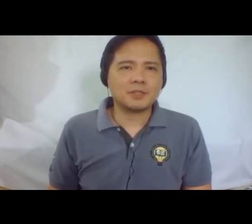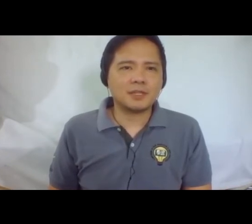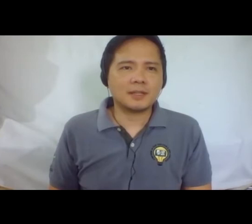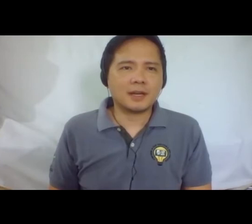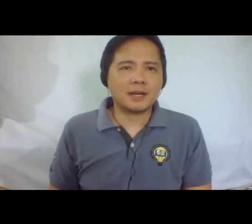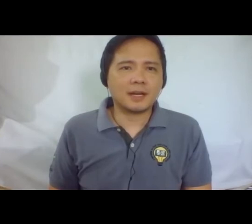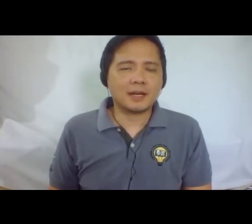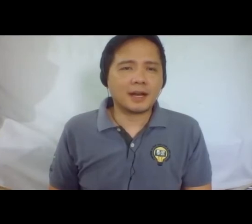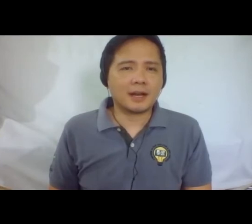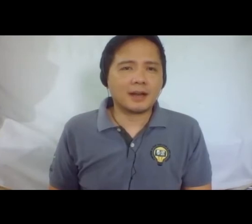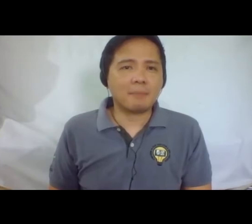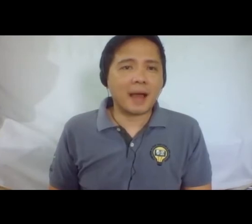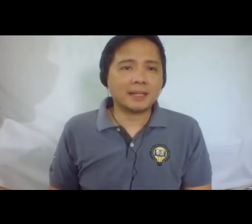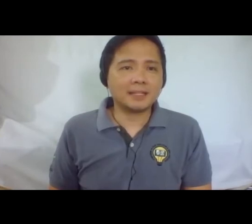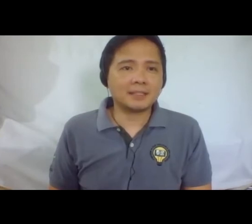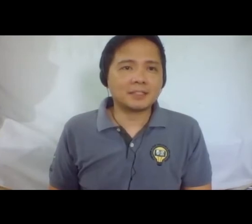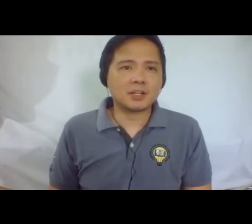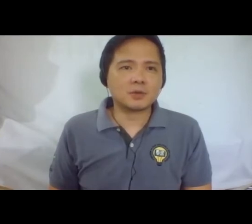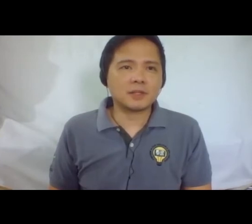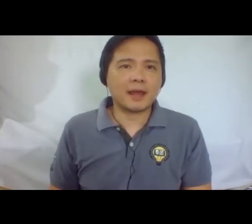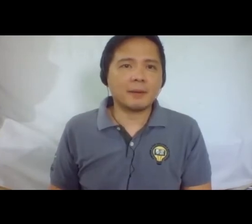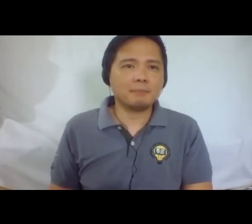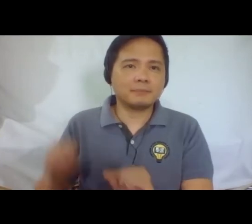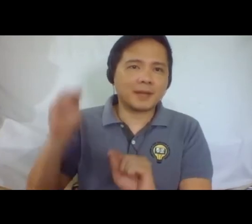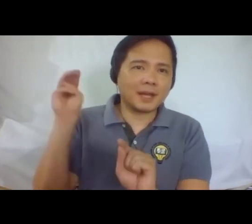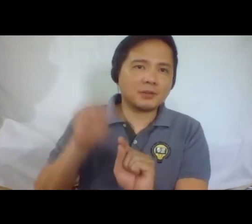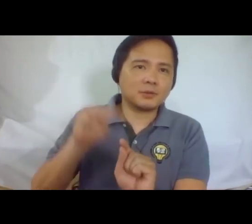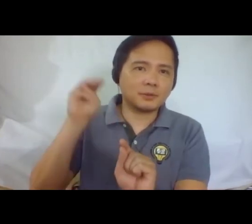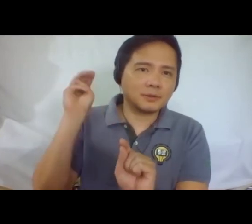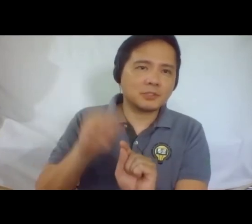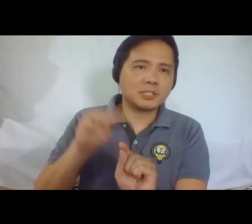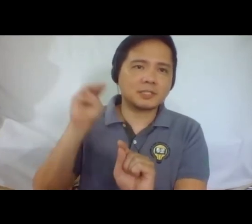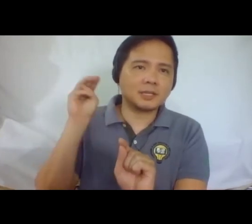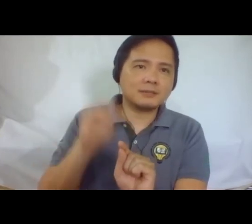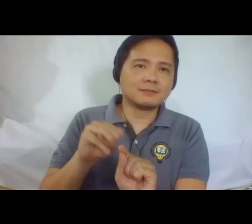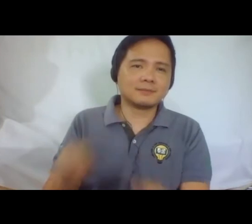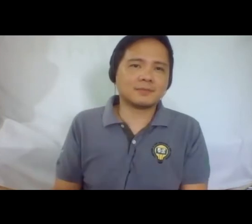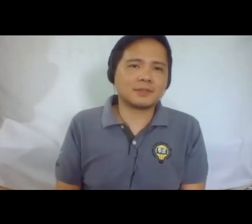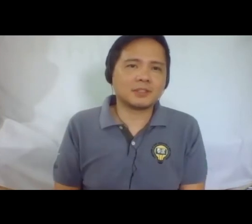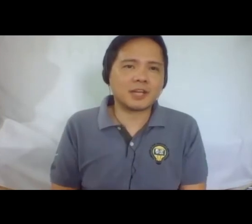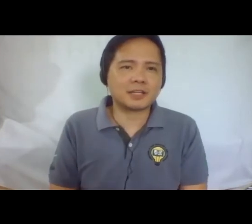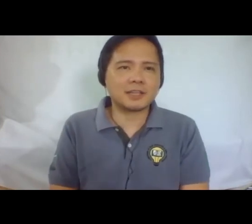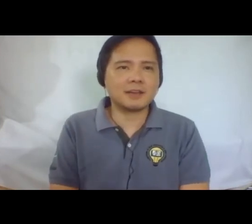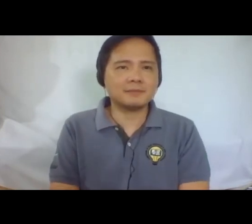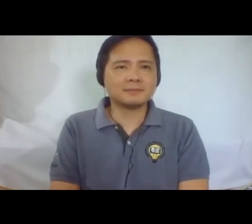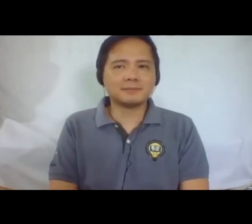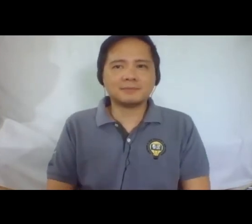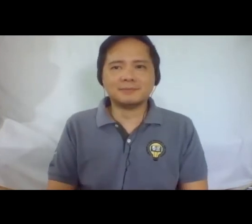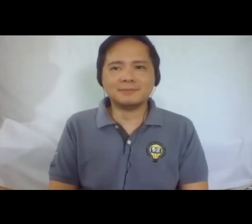Perhaps you need a mallet. It starts with an M, and you chisel it. Shaq is